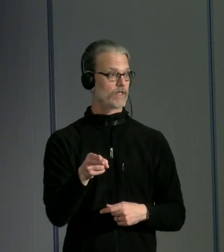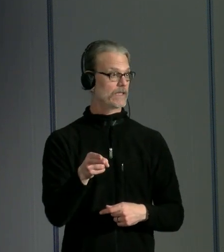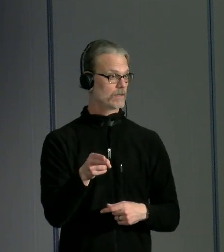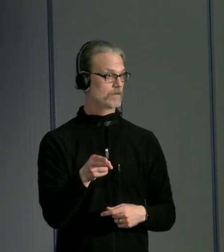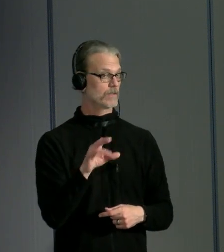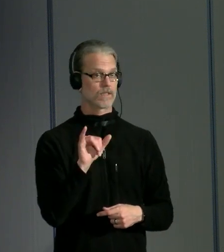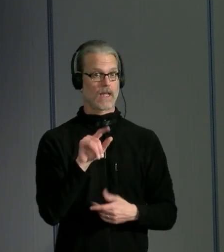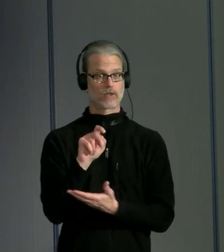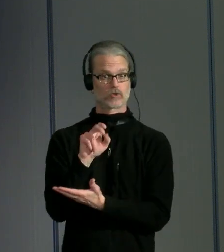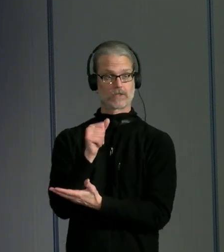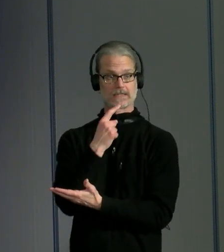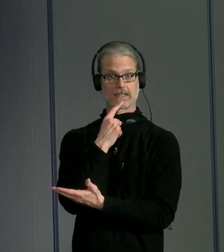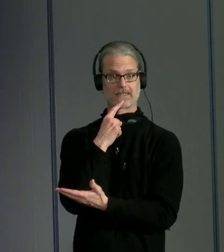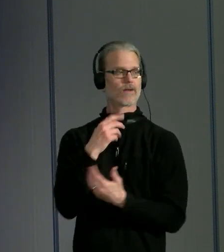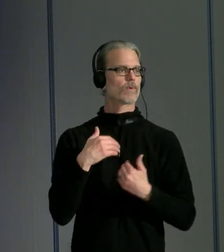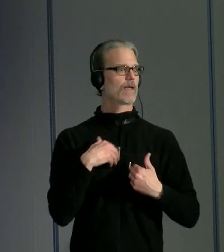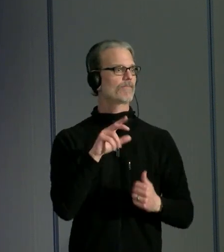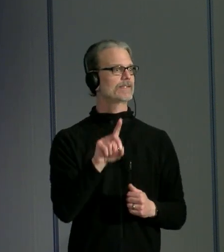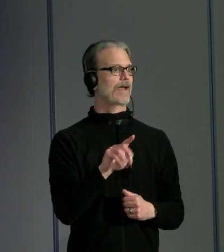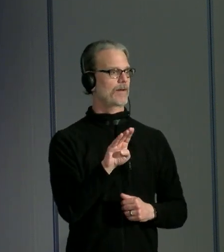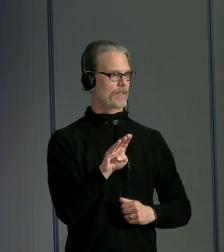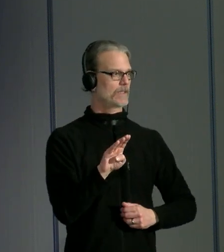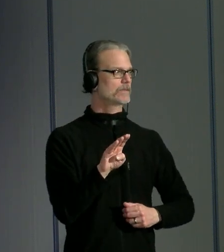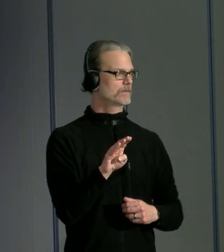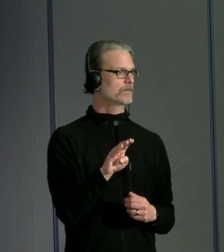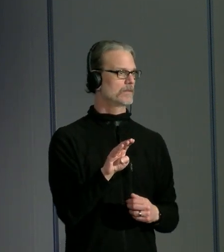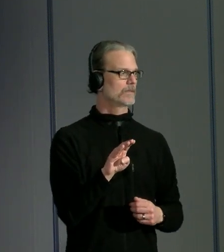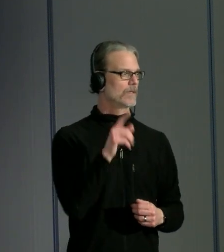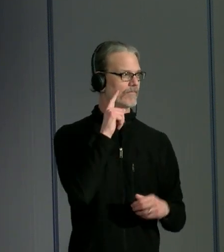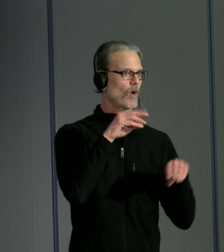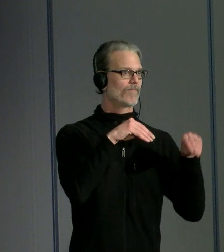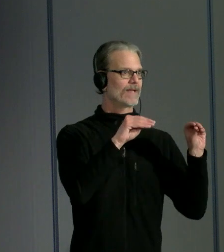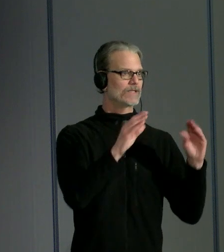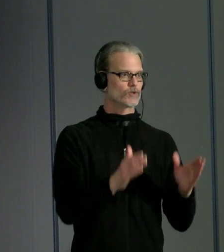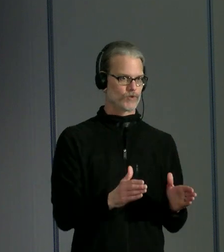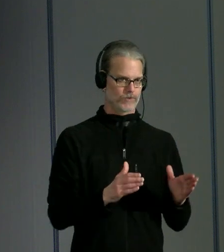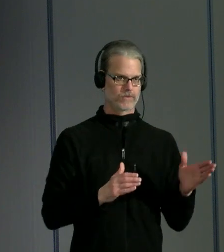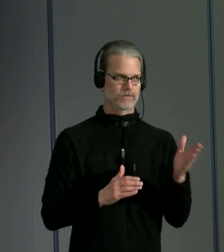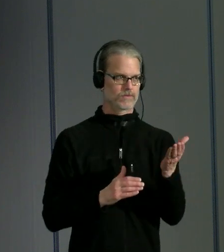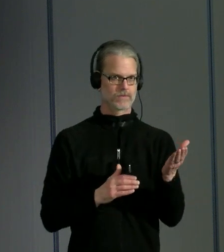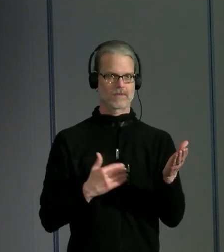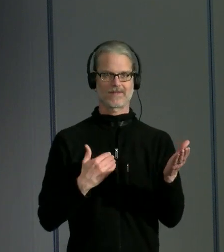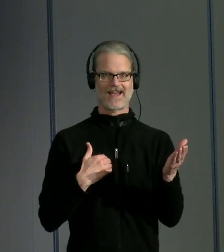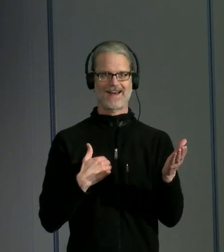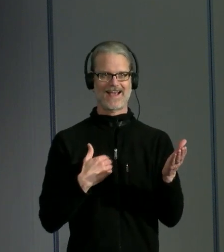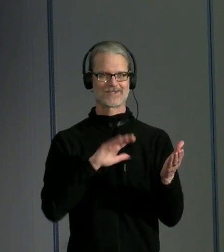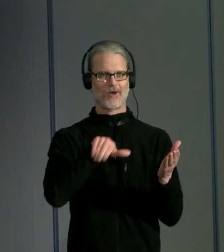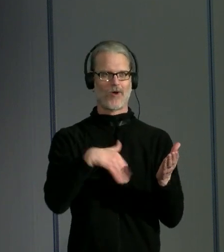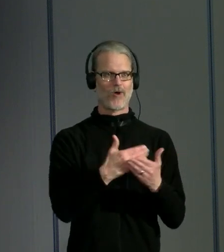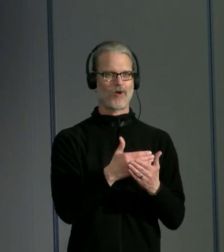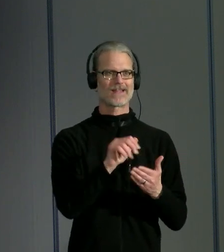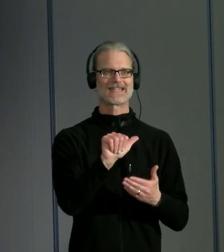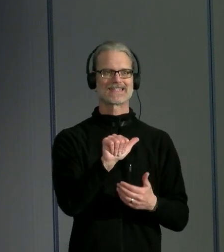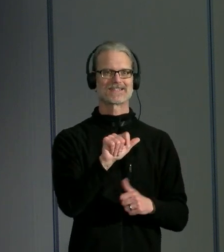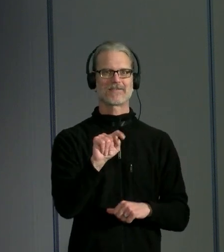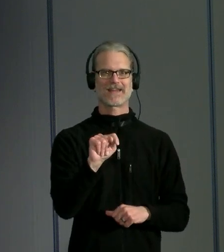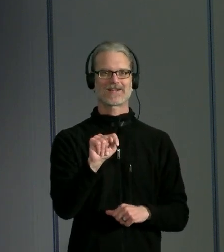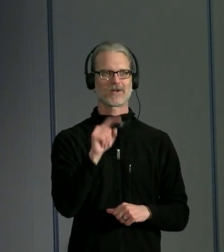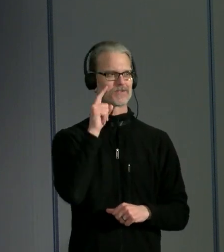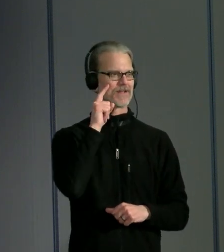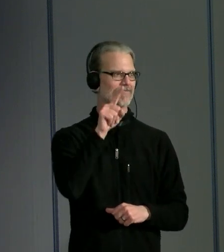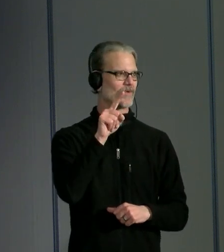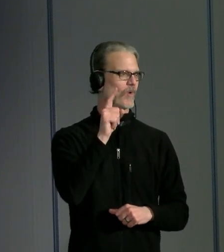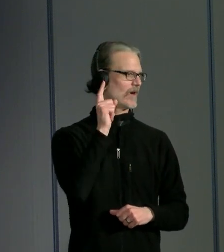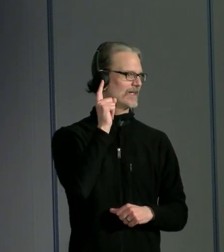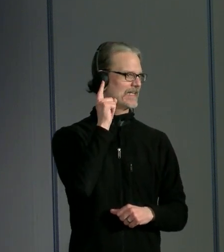like Teresa mentioned, we do have this database of vendor lists that houses all this assistive technology of